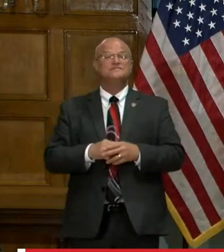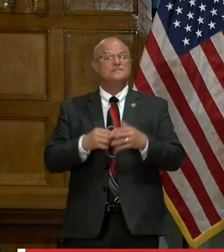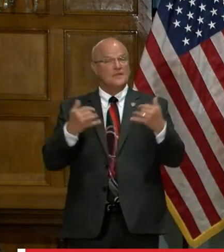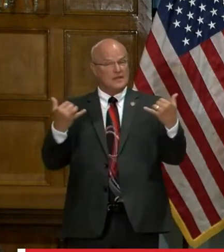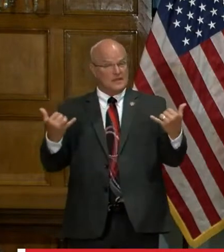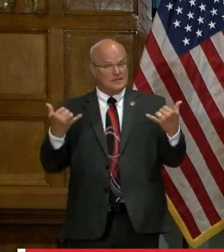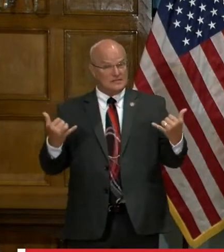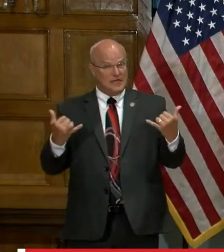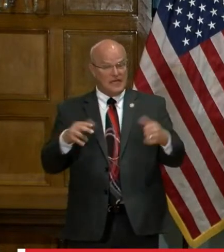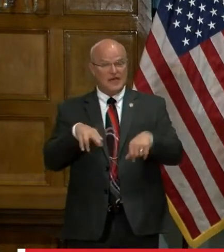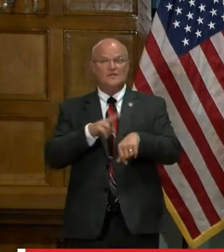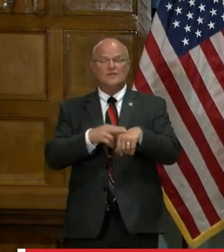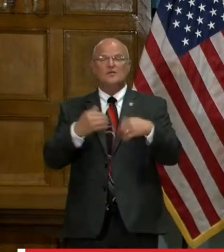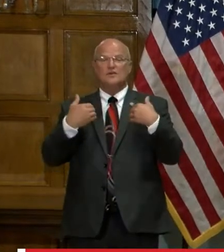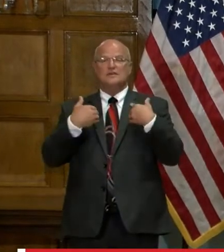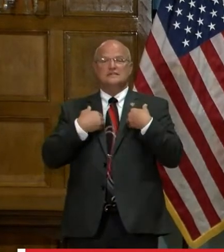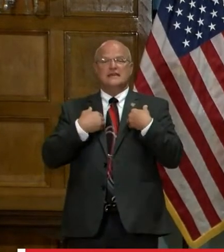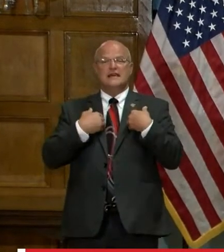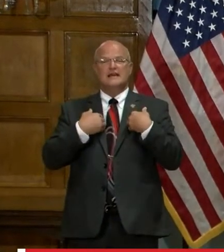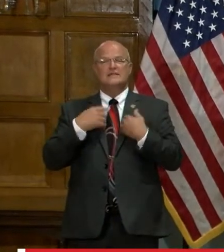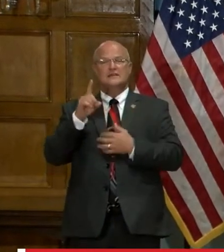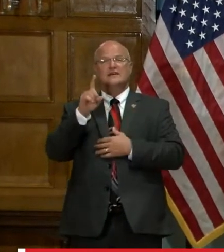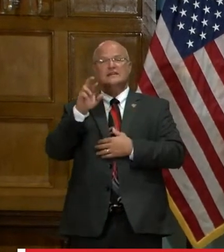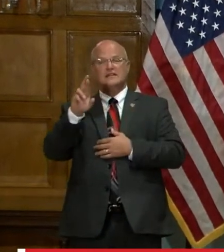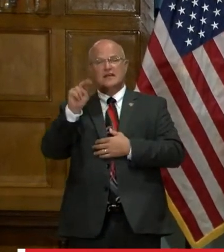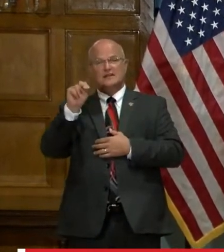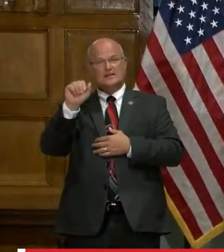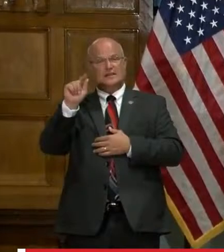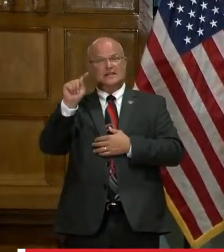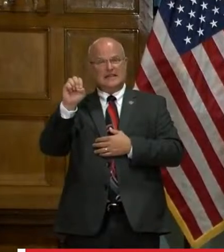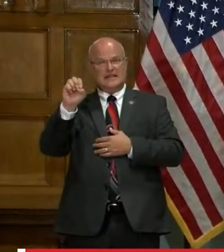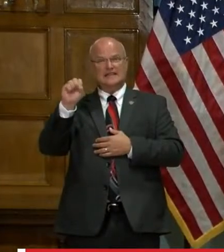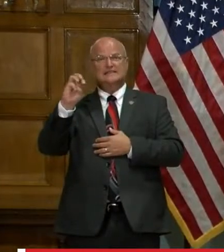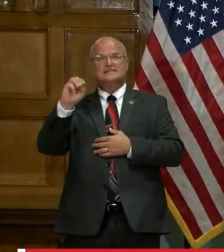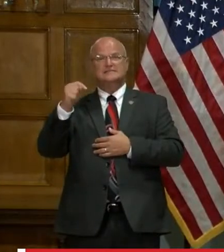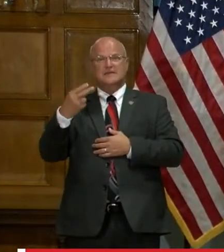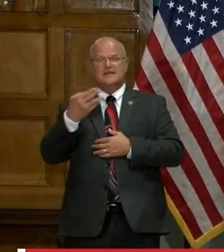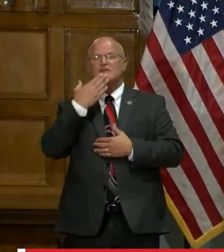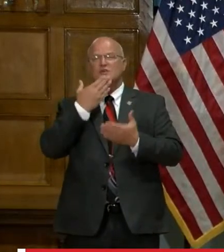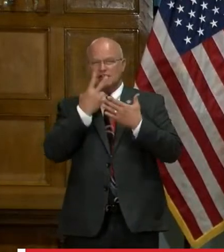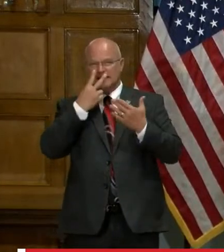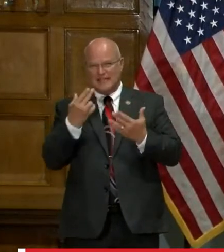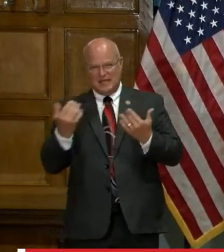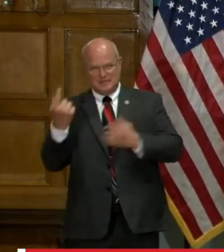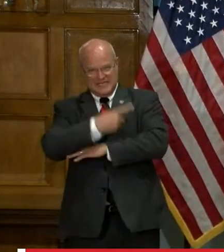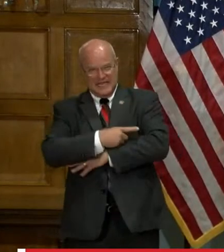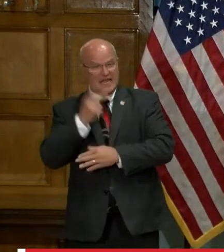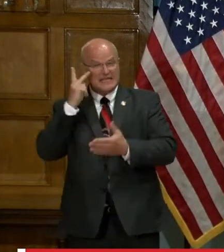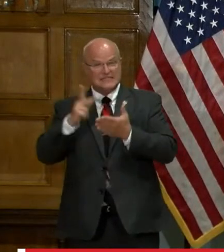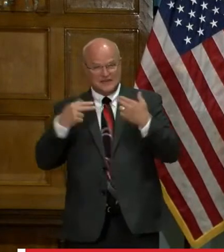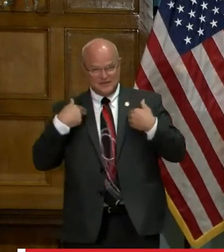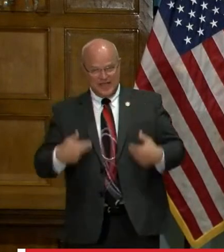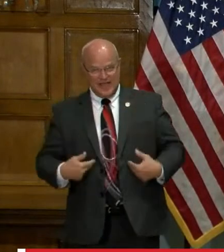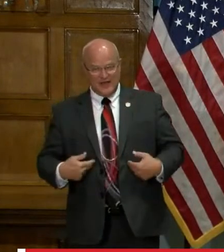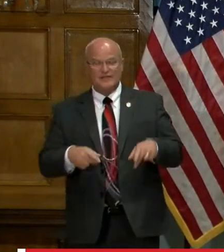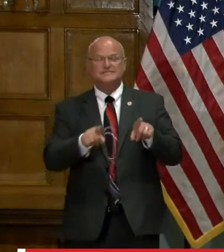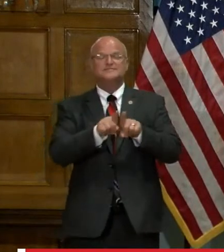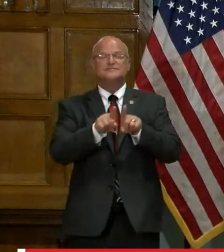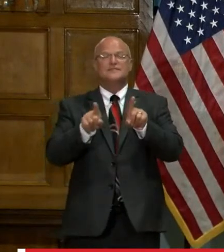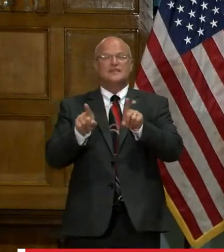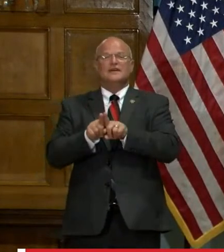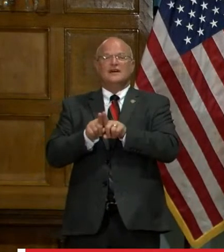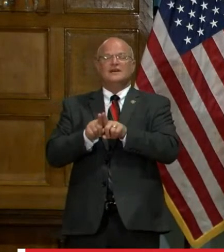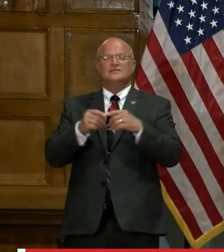Today, of course, we're joined by Dr. Nate Smith. Good to see him today. Secretary of Health. We